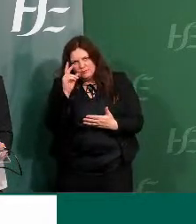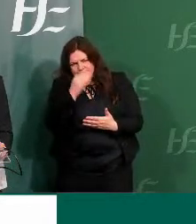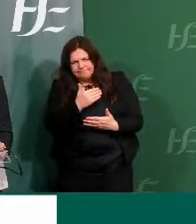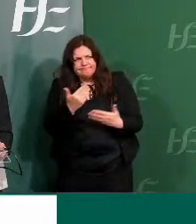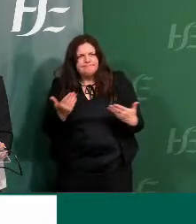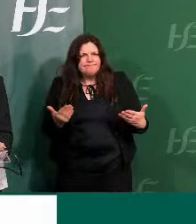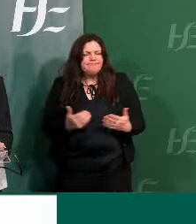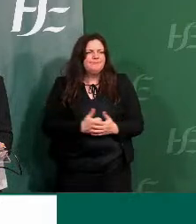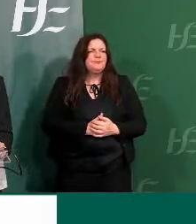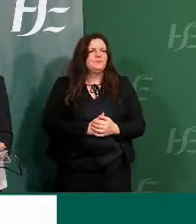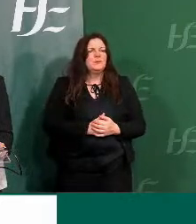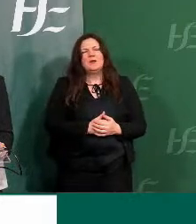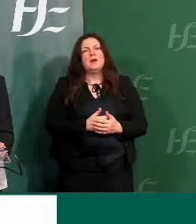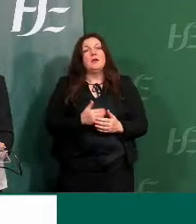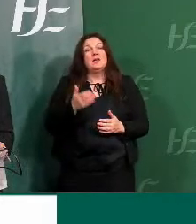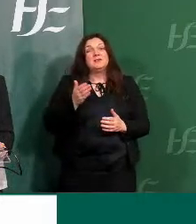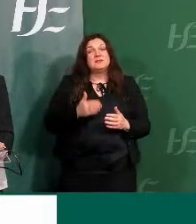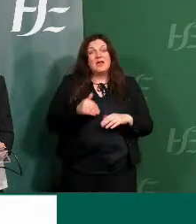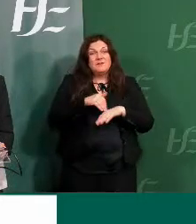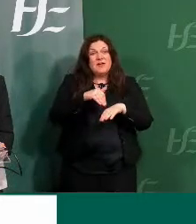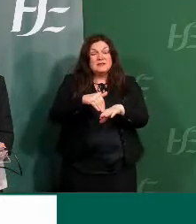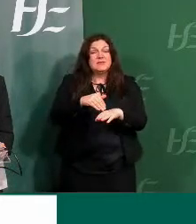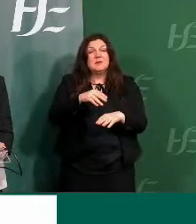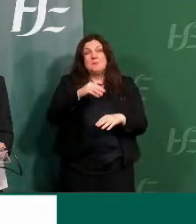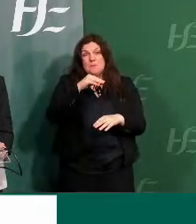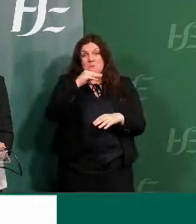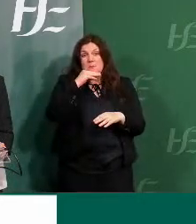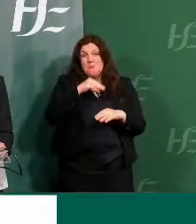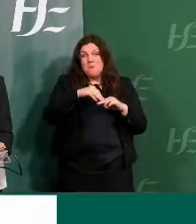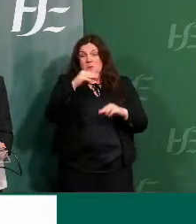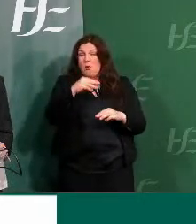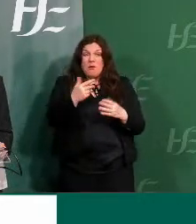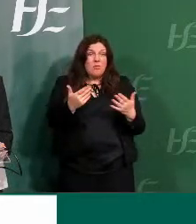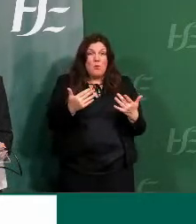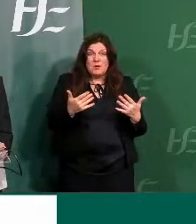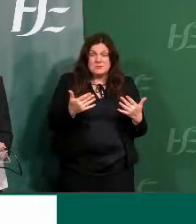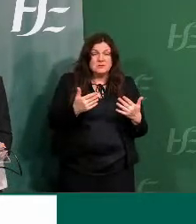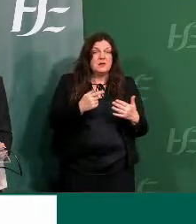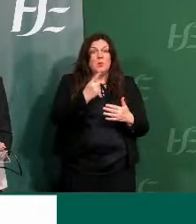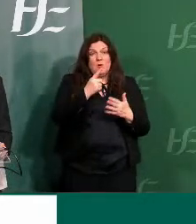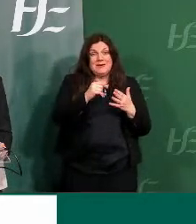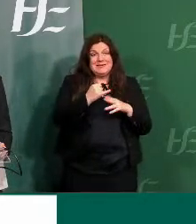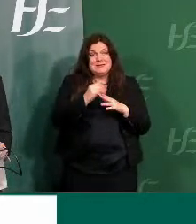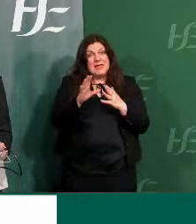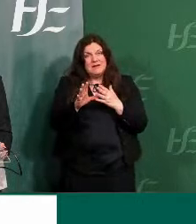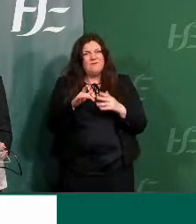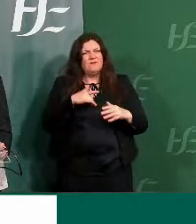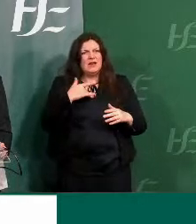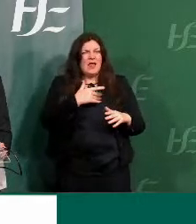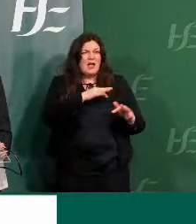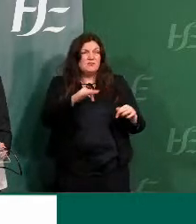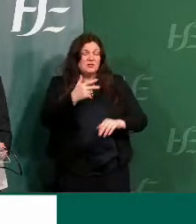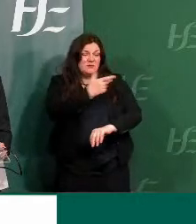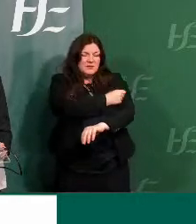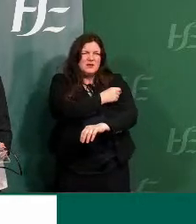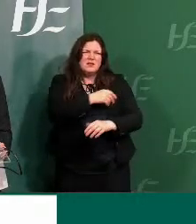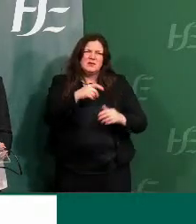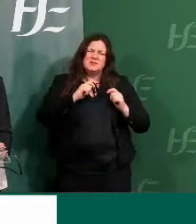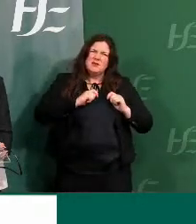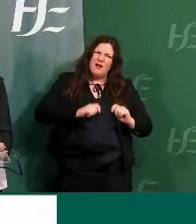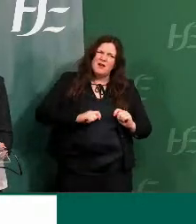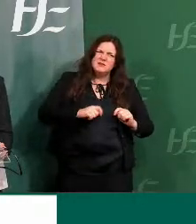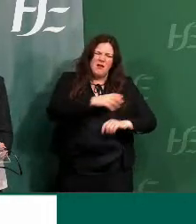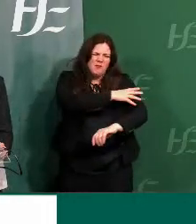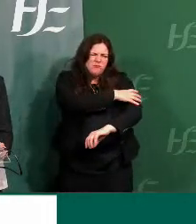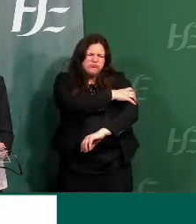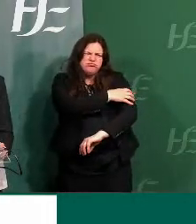So what are the potential side effects of the vaccine? Well, more than 1 in 10 people, children may experience feeling tired, having soreness or swelling in the